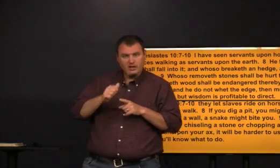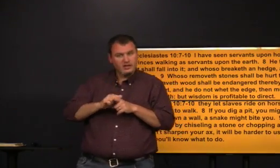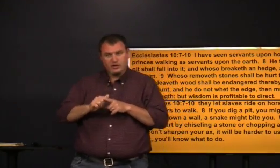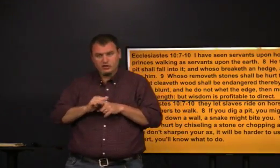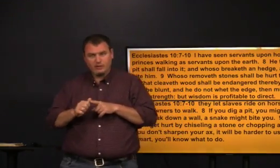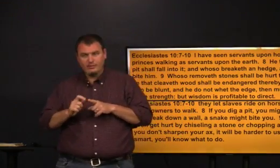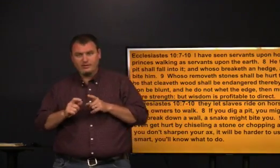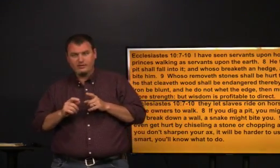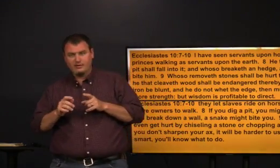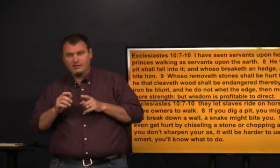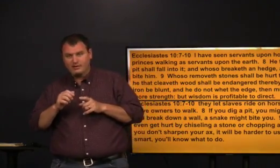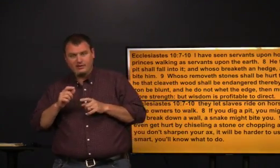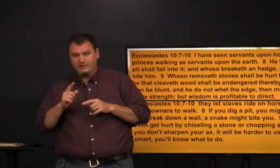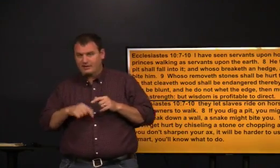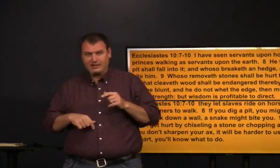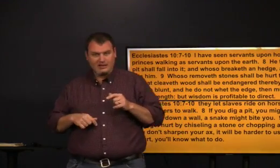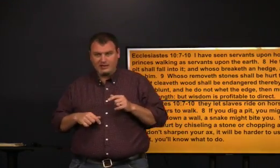Not sharpen it.